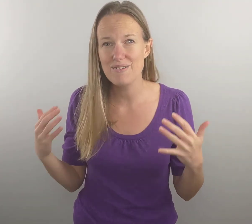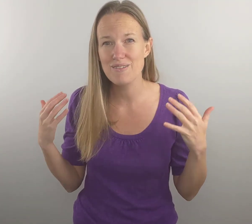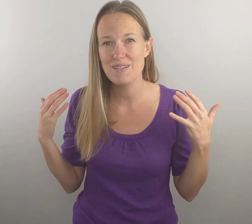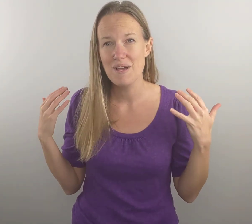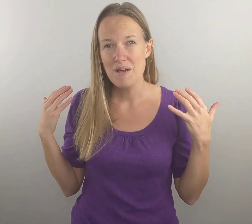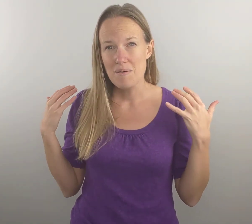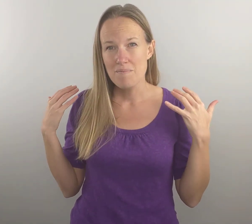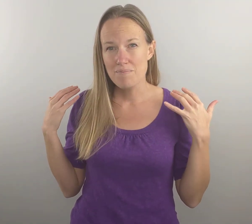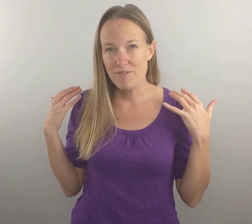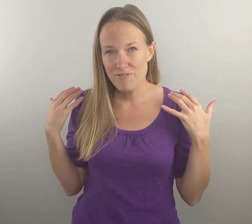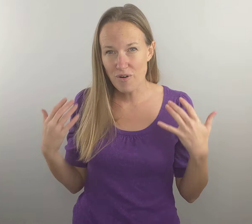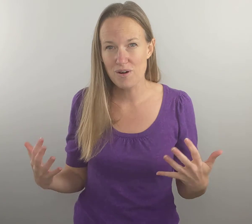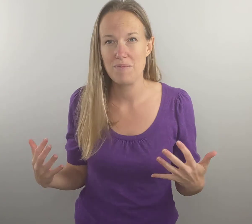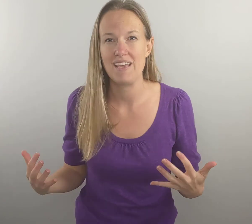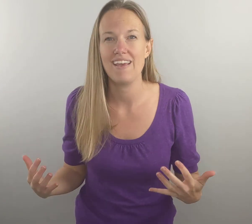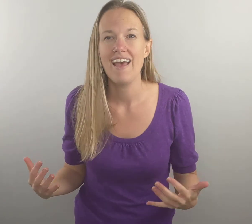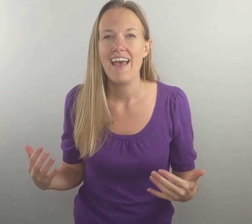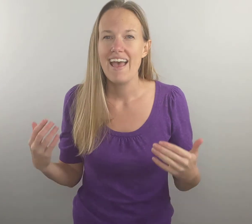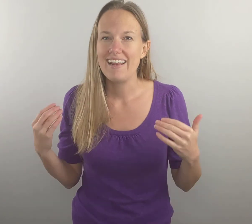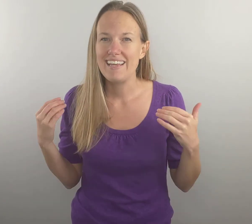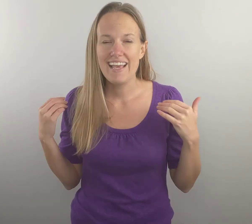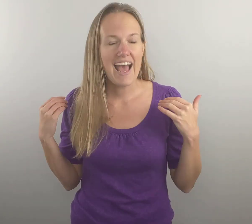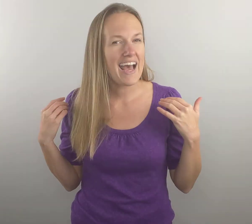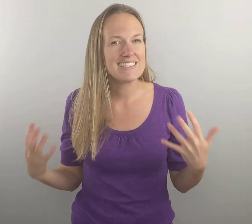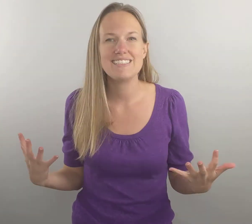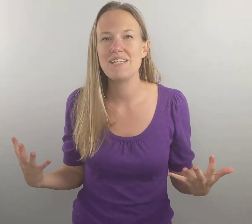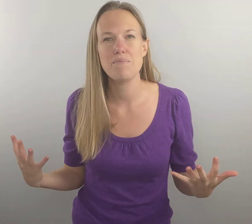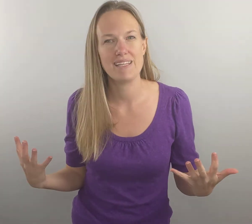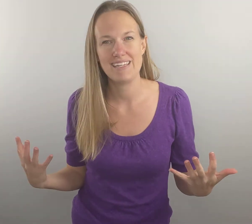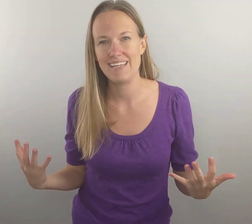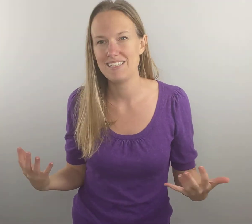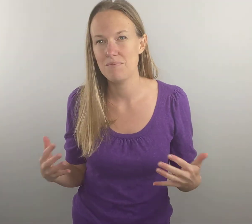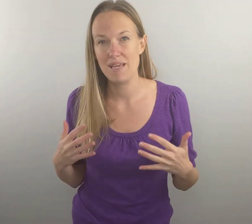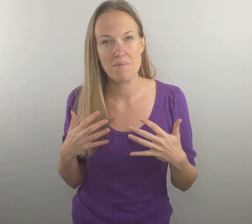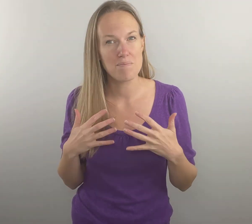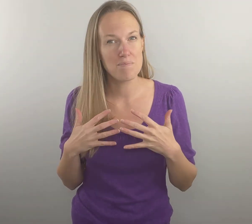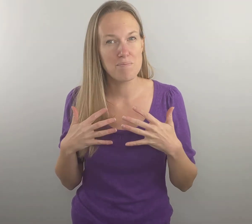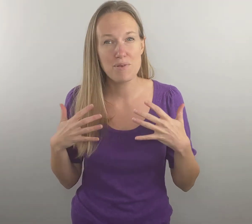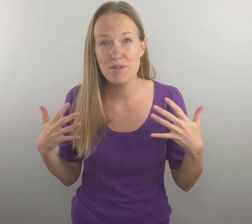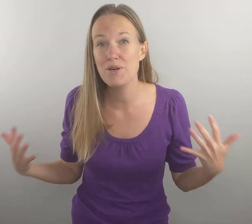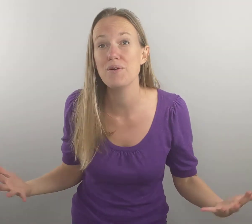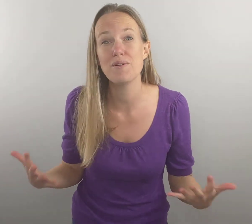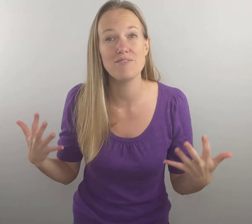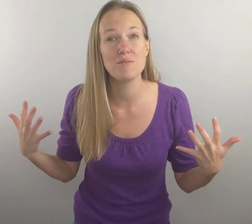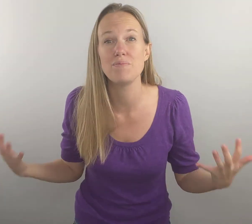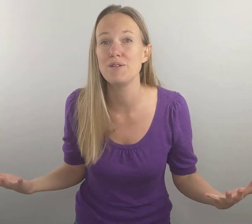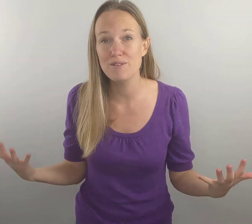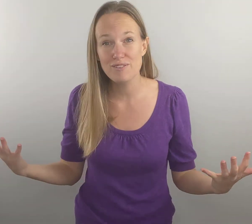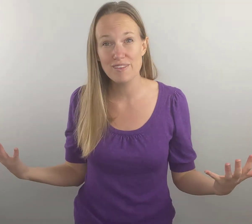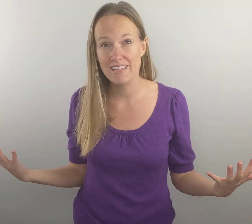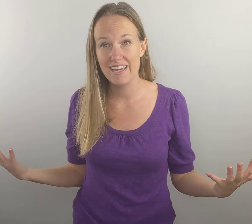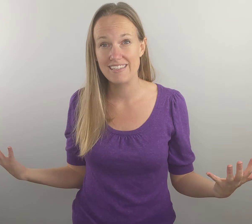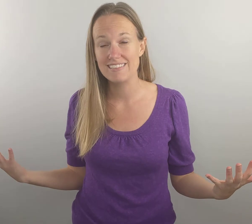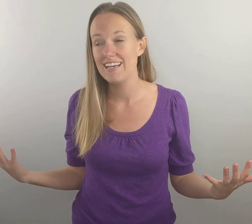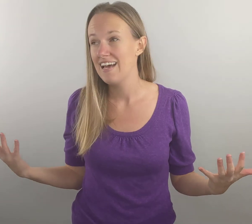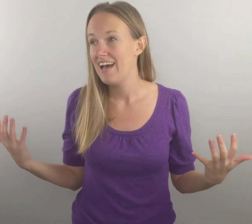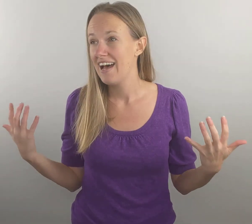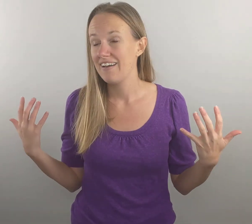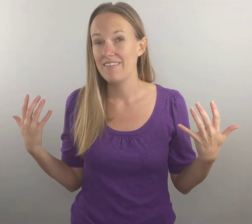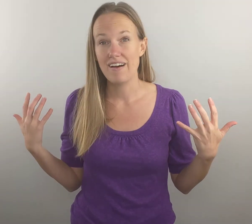goes before me and He has the ability to make beautiful, beautiful things out